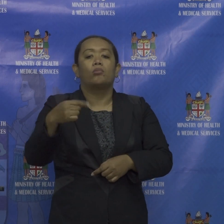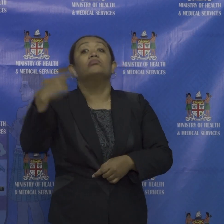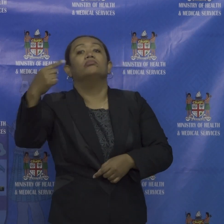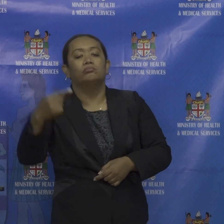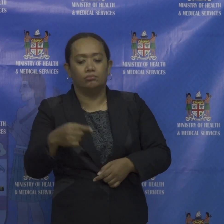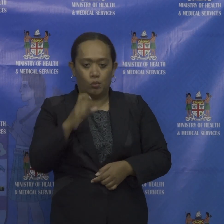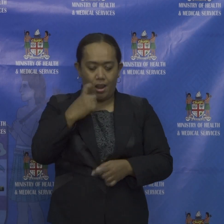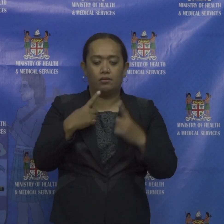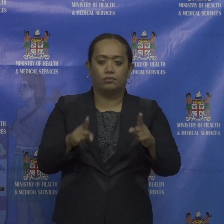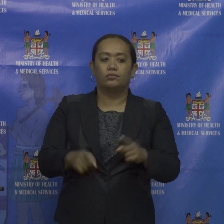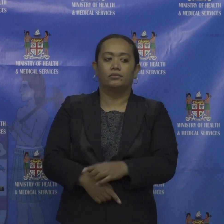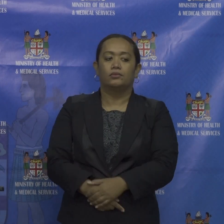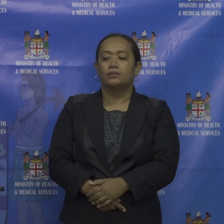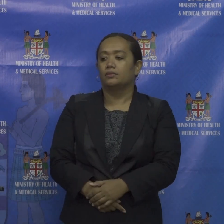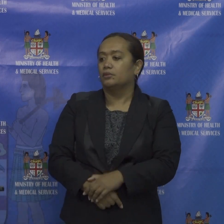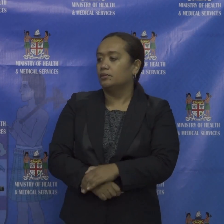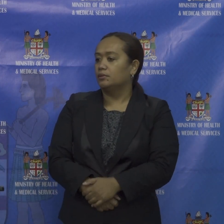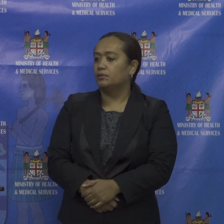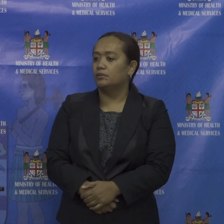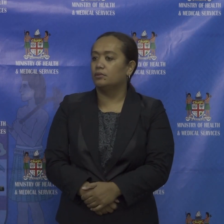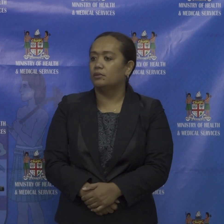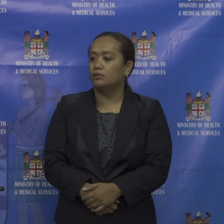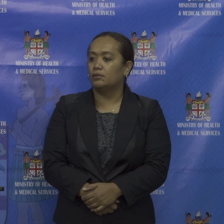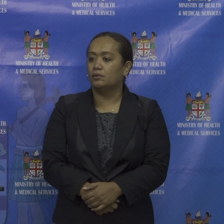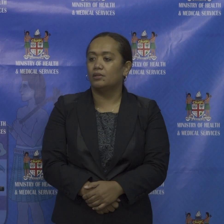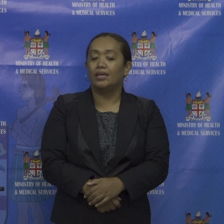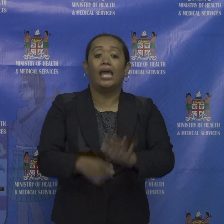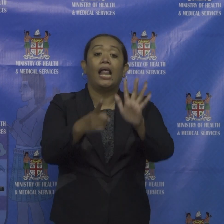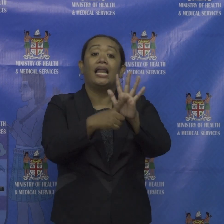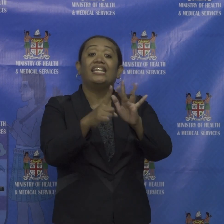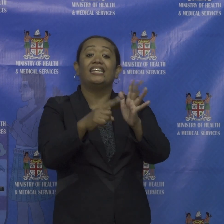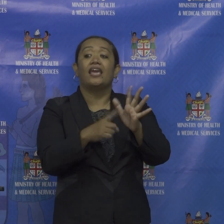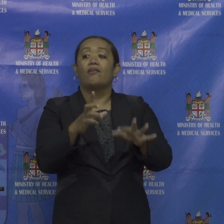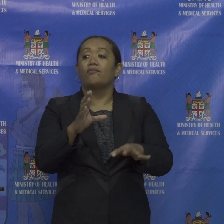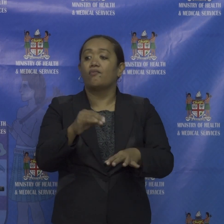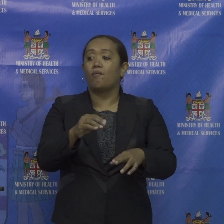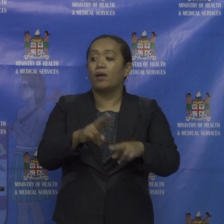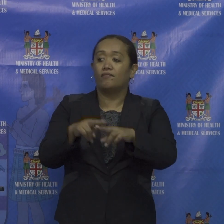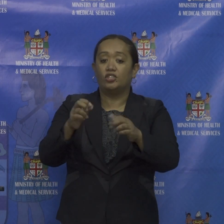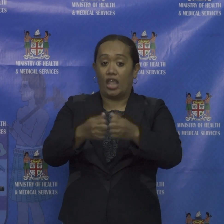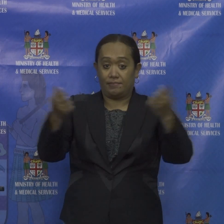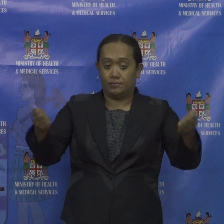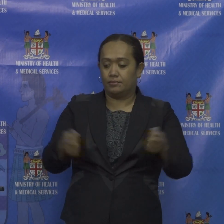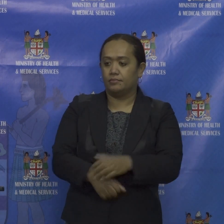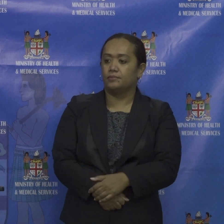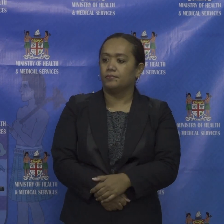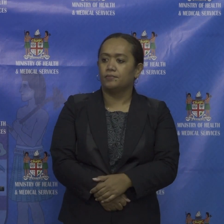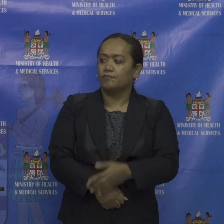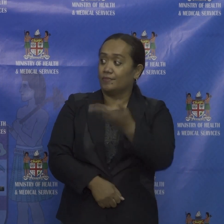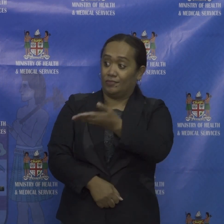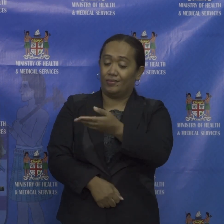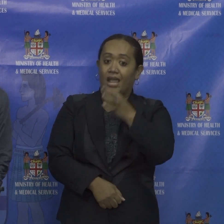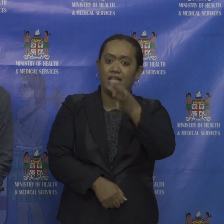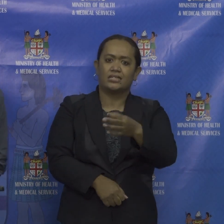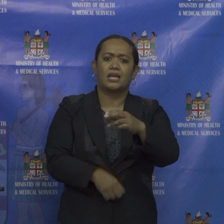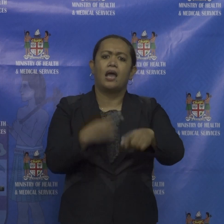Dr. Fong, Litya Daba from the Fiji Times. So you mentioned about the strict measures that